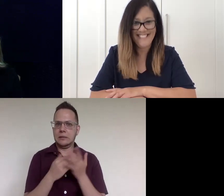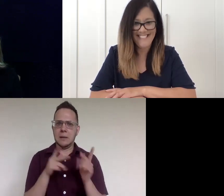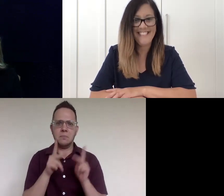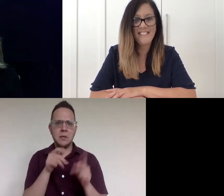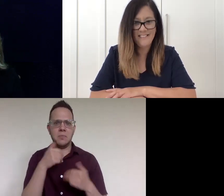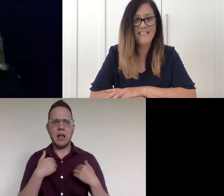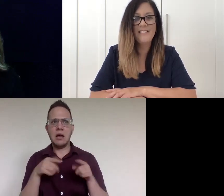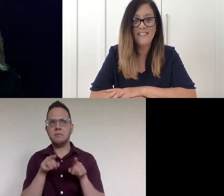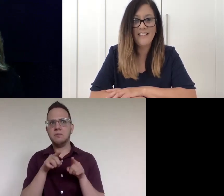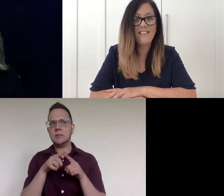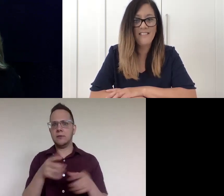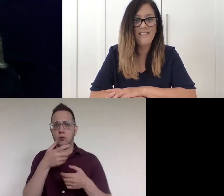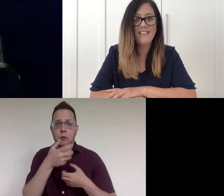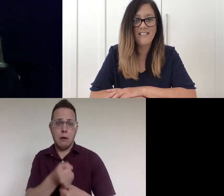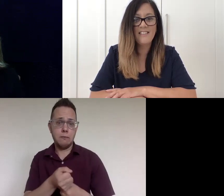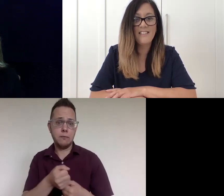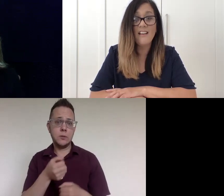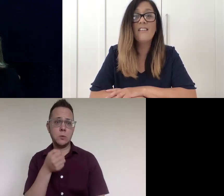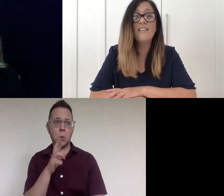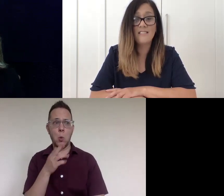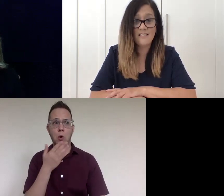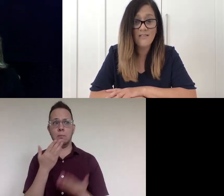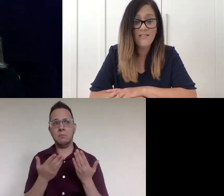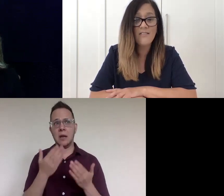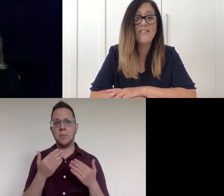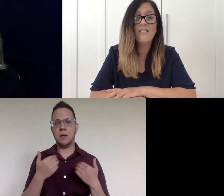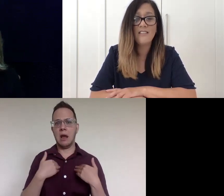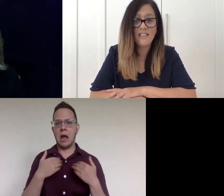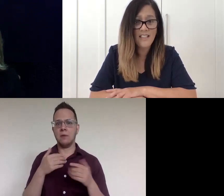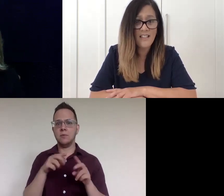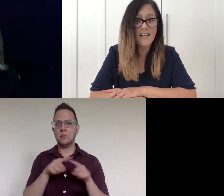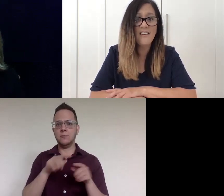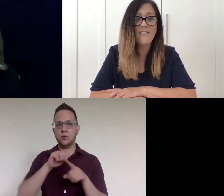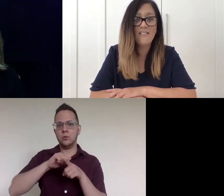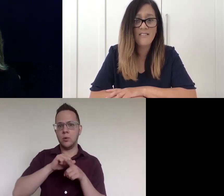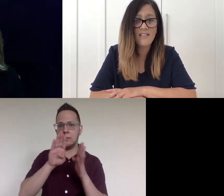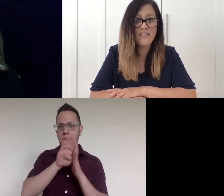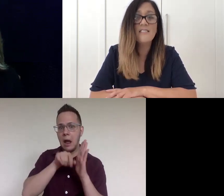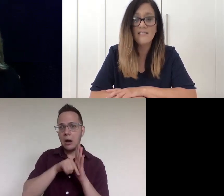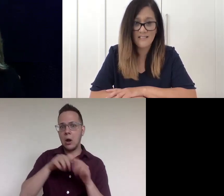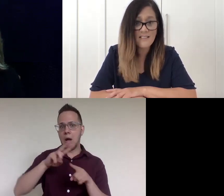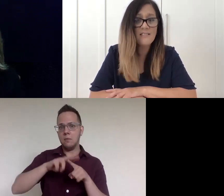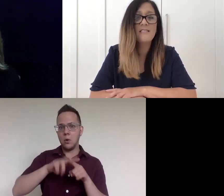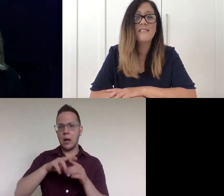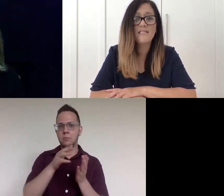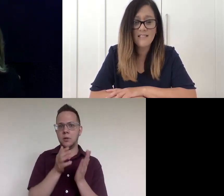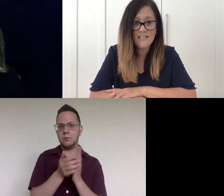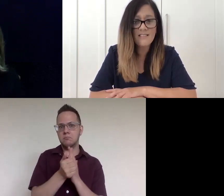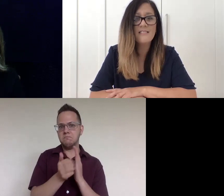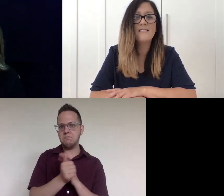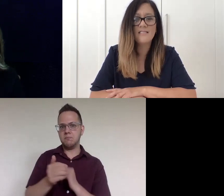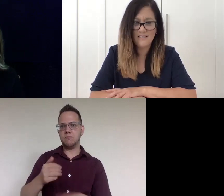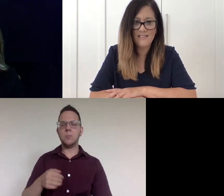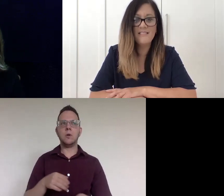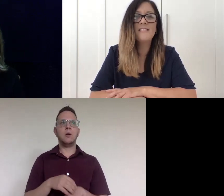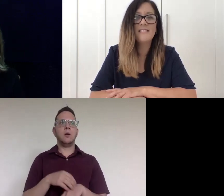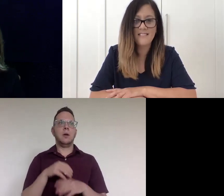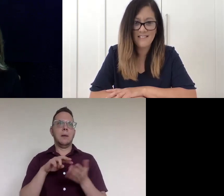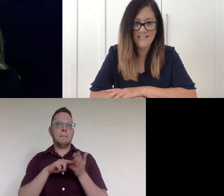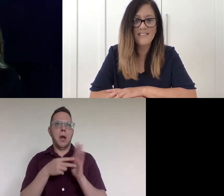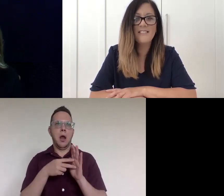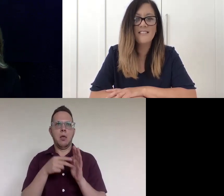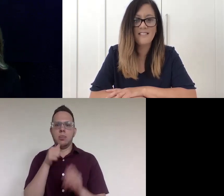very good at listening and then getting the vocabulary. So you have to be confident in your interpreter, and everyone has a different